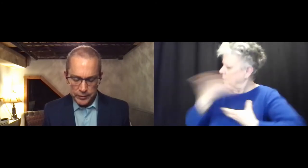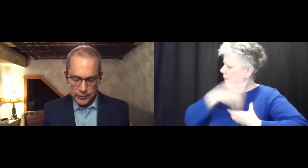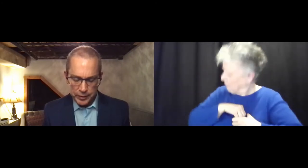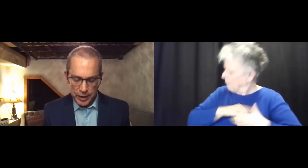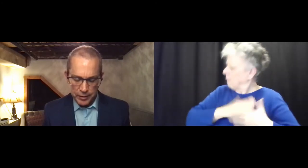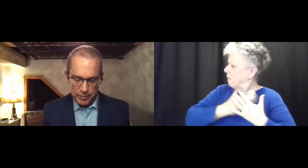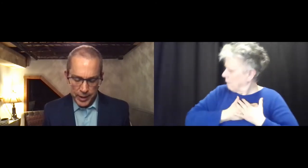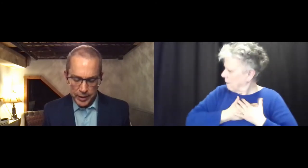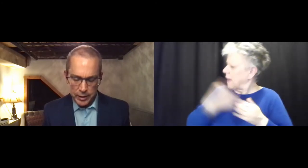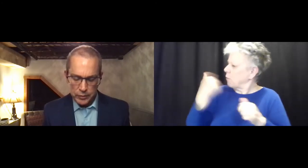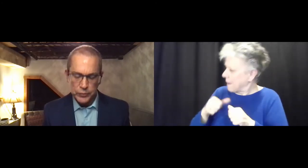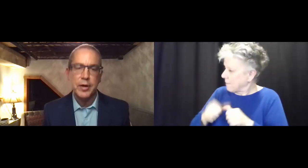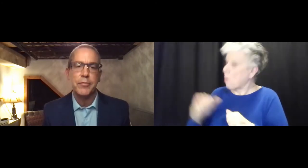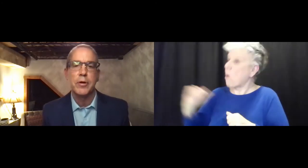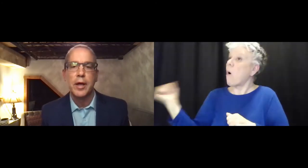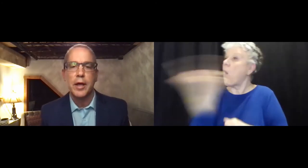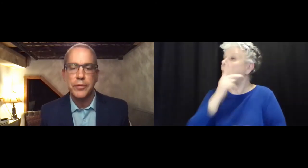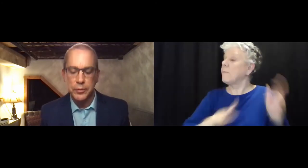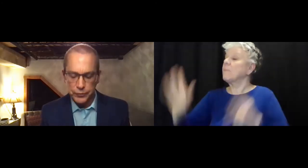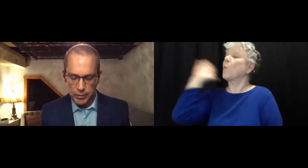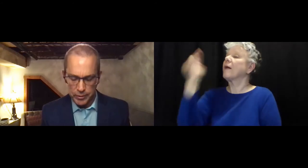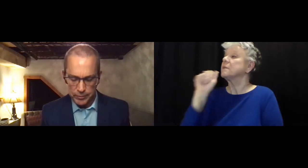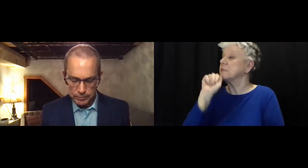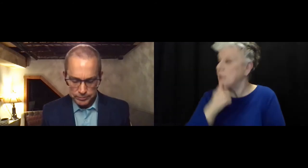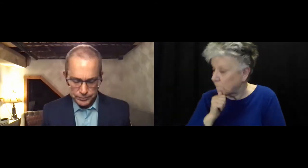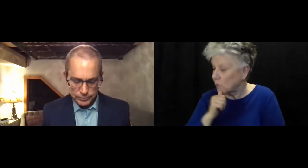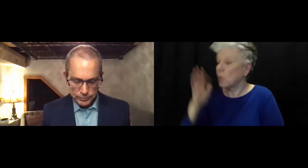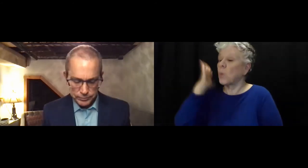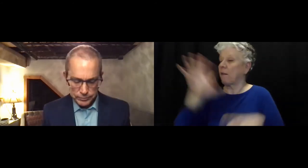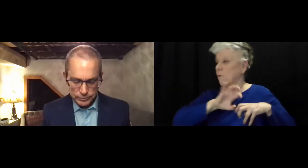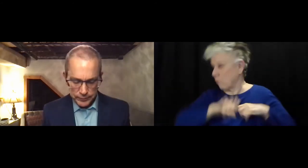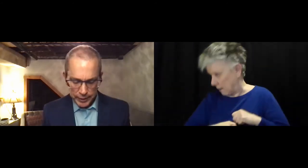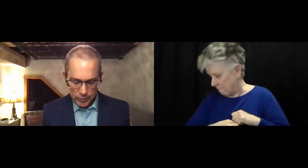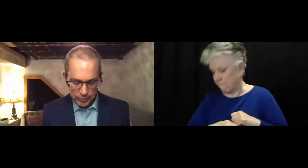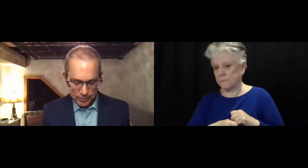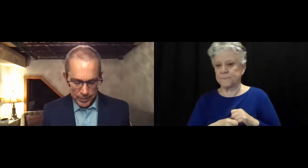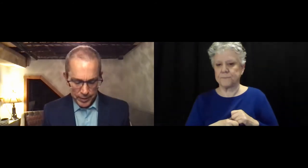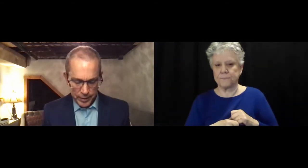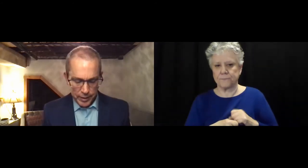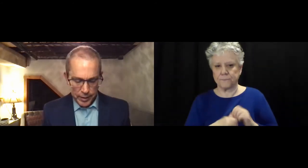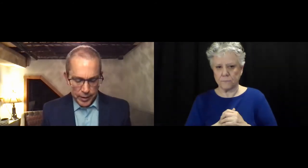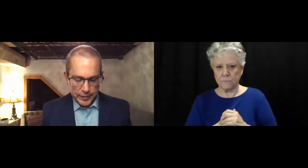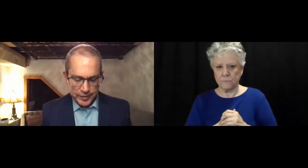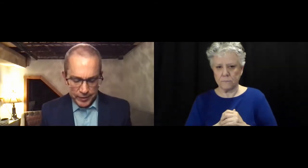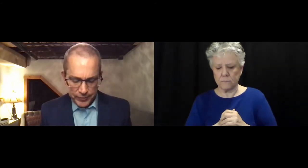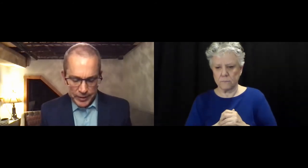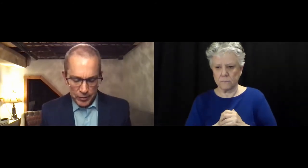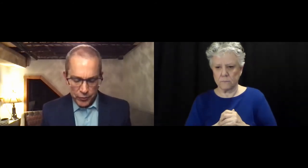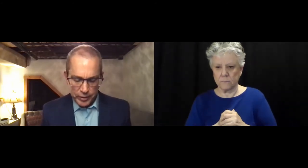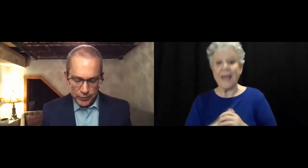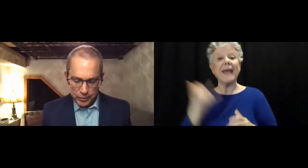it is the lot of man to suffer and feel sorrow. End quote. It's as